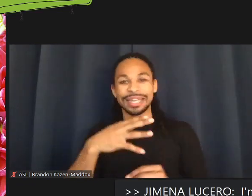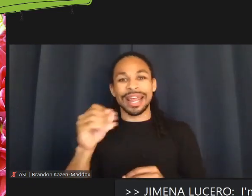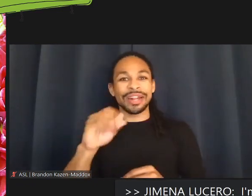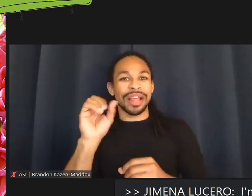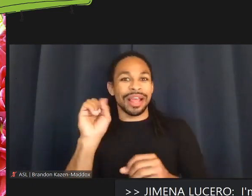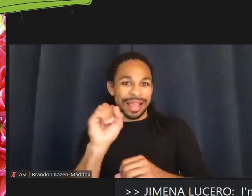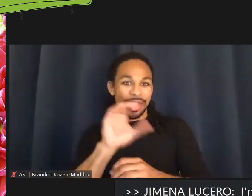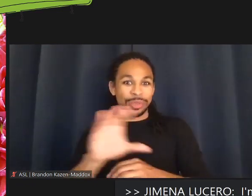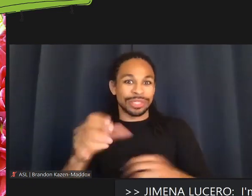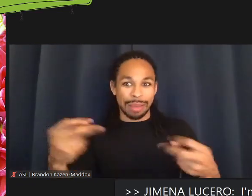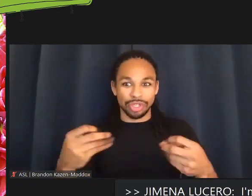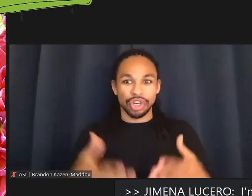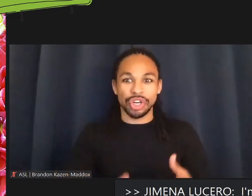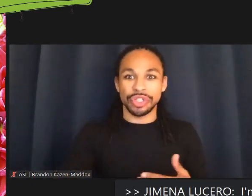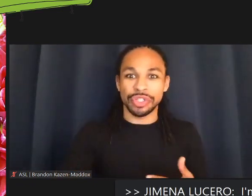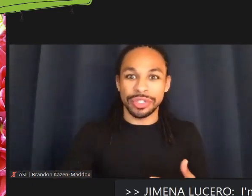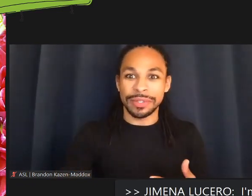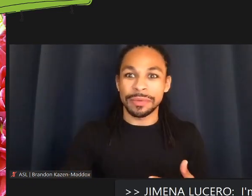acts.